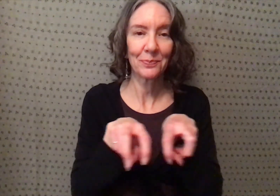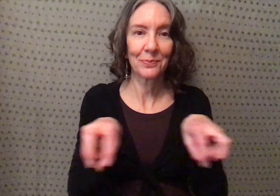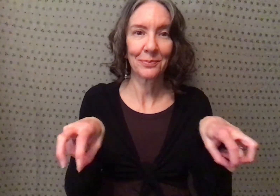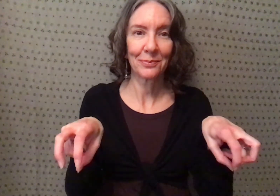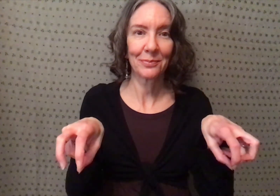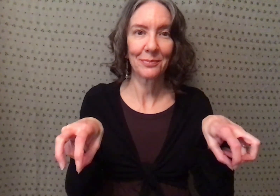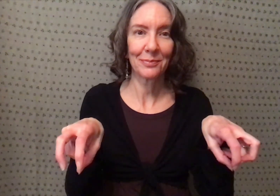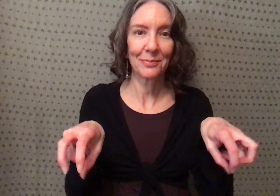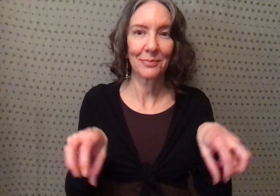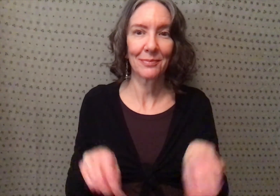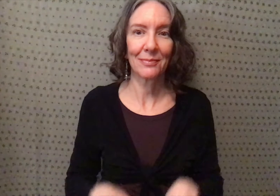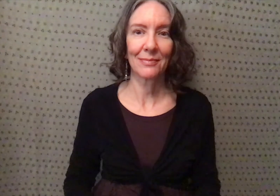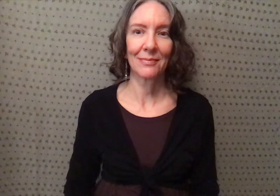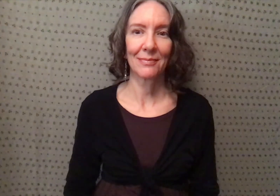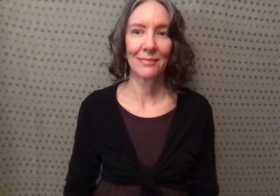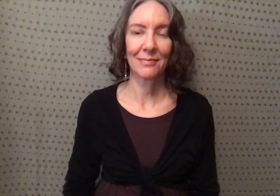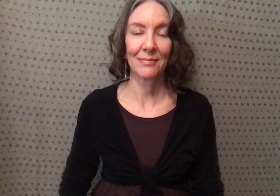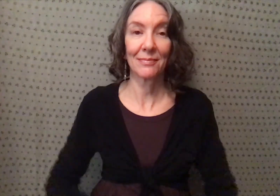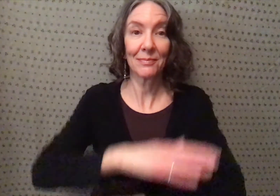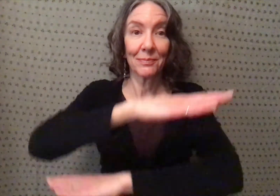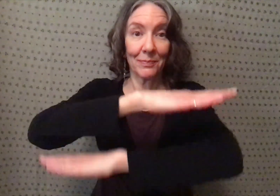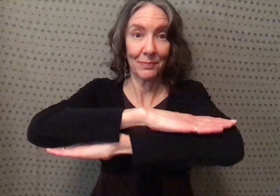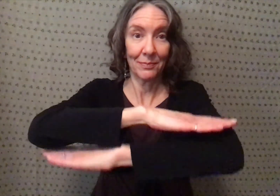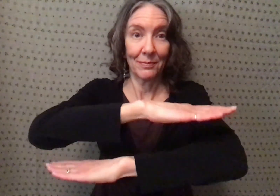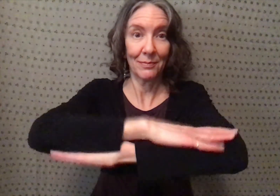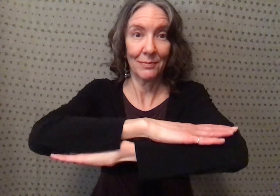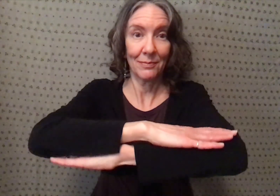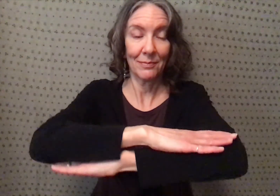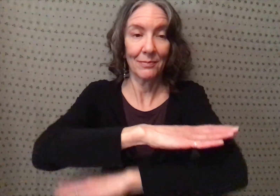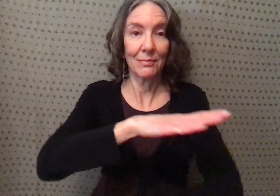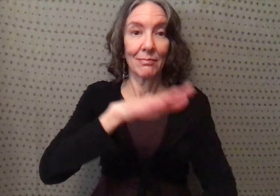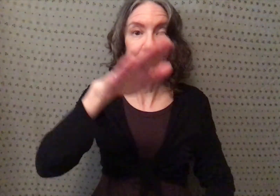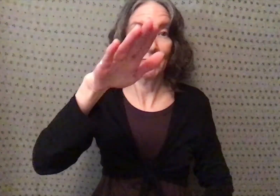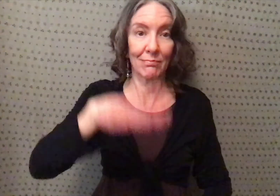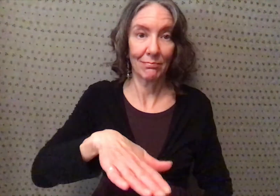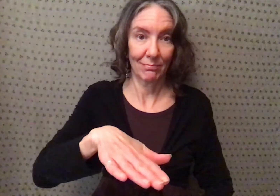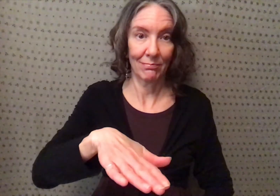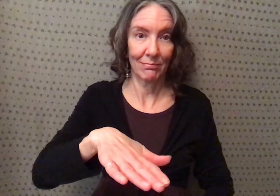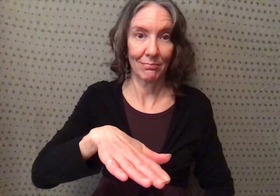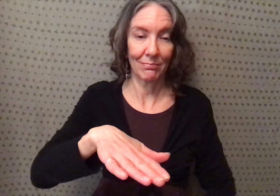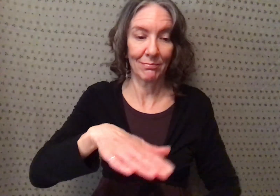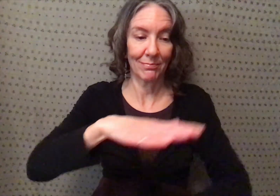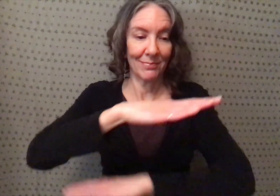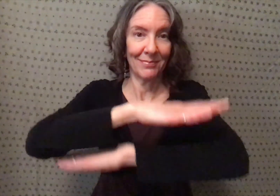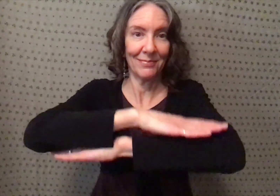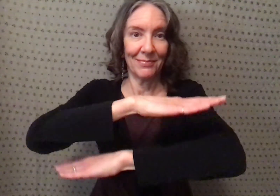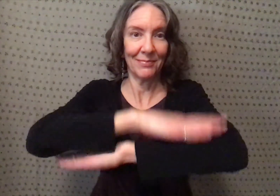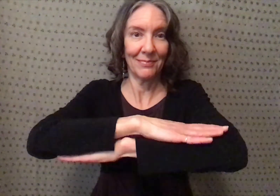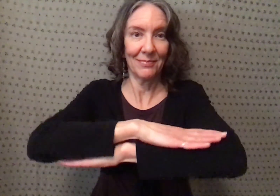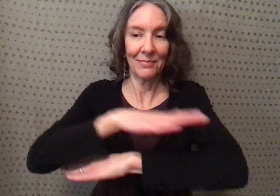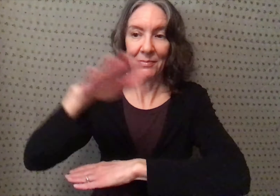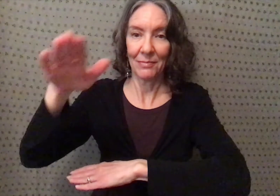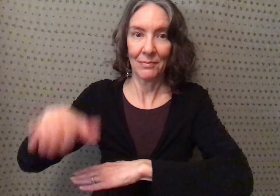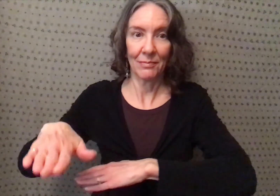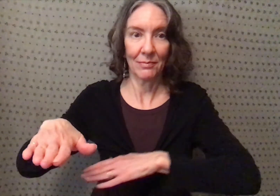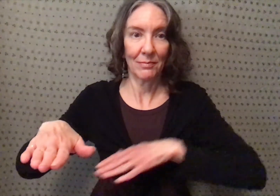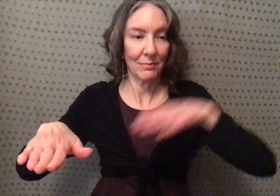or bent V's. For tables, we use a B hand. Tables can be side